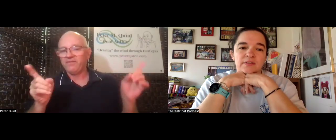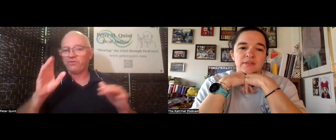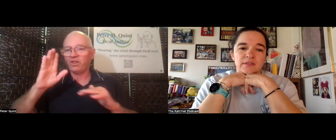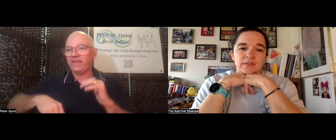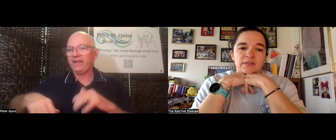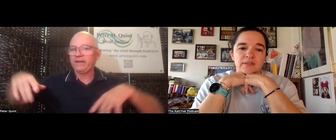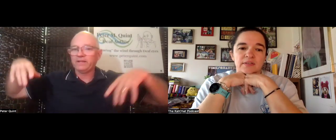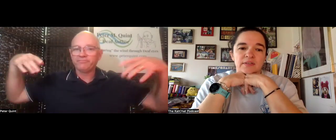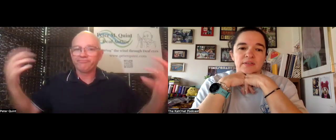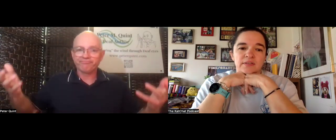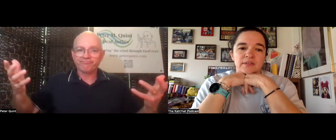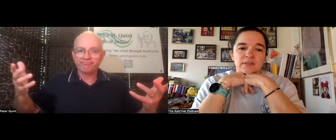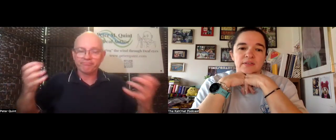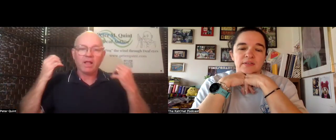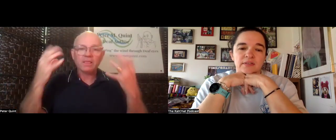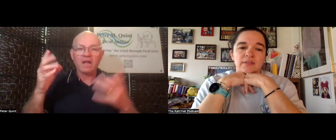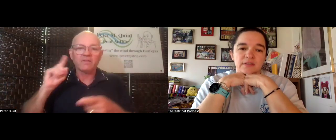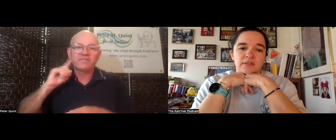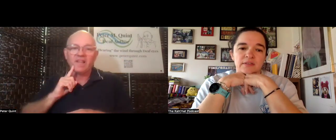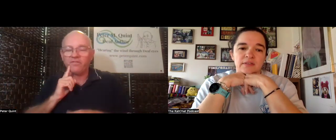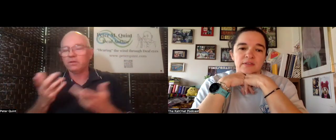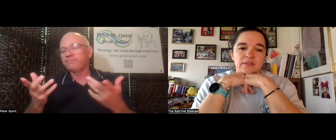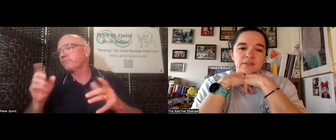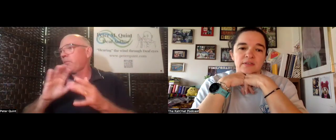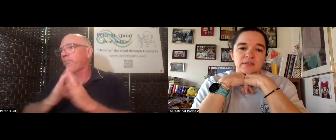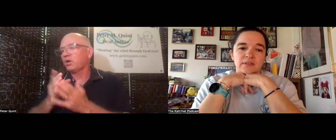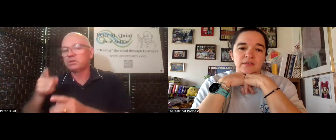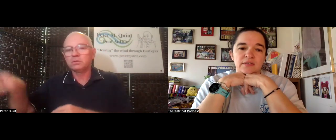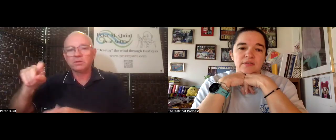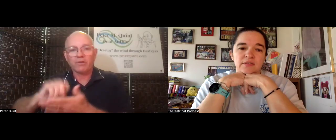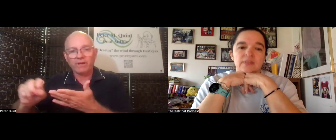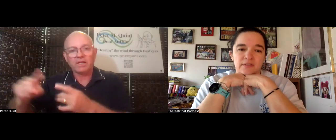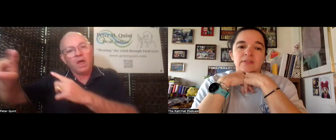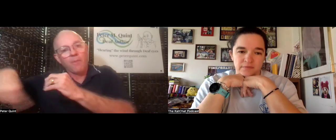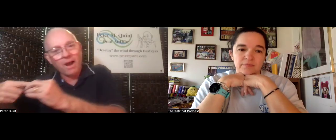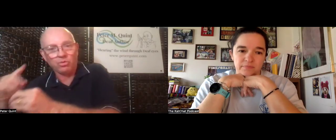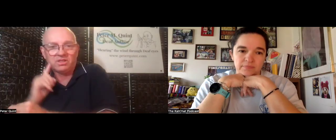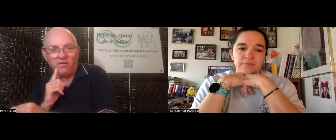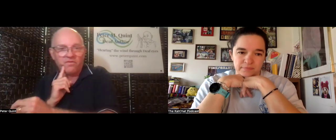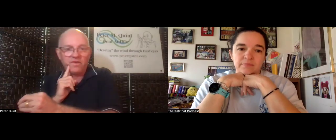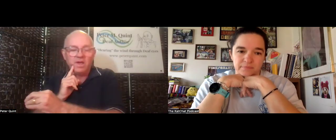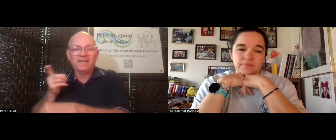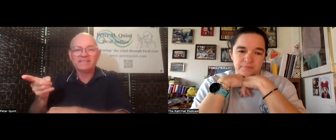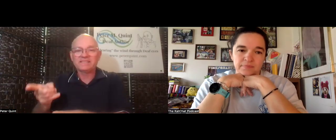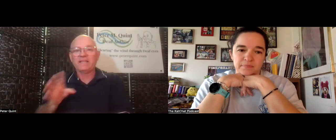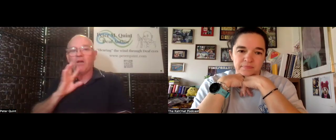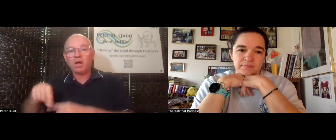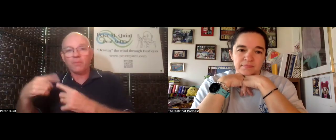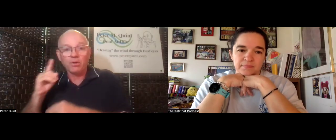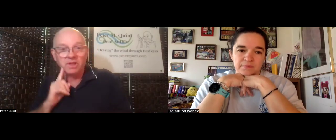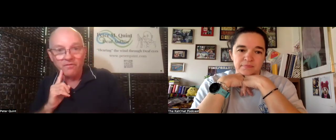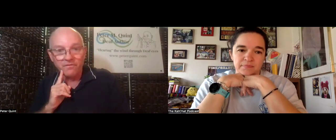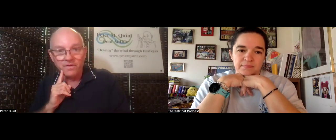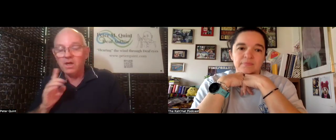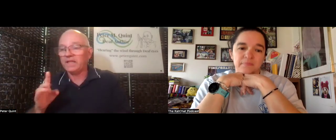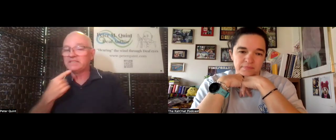are different than a lot of deaf books, like written about deaf, is they talk